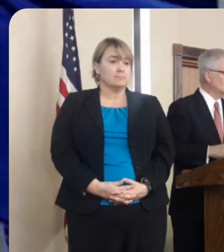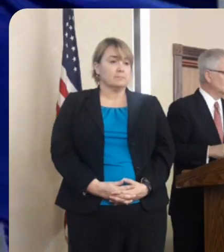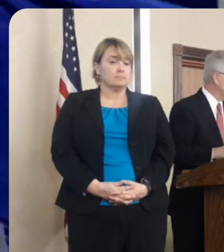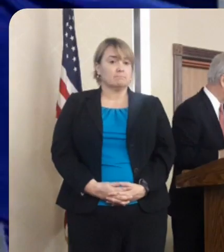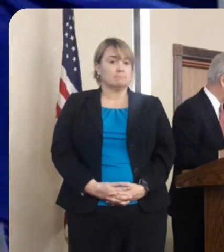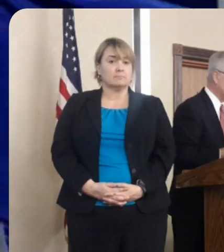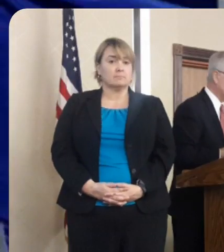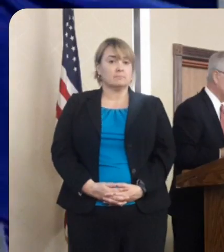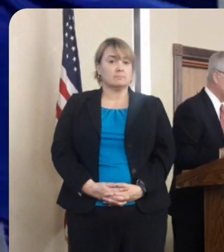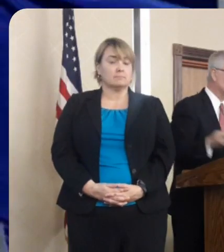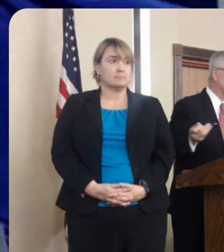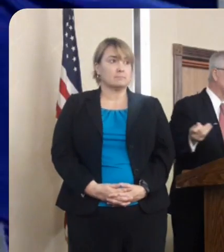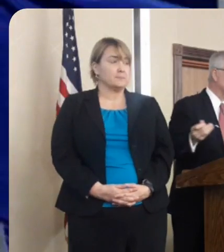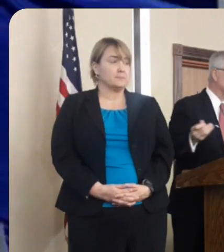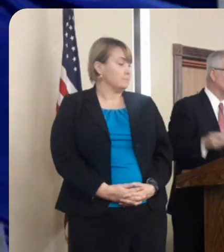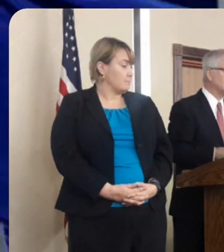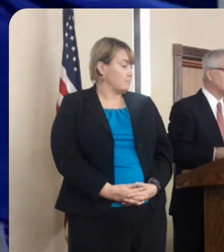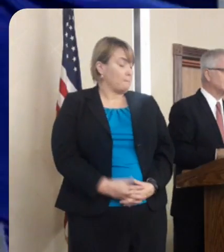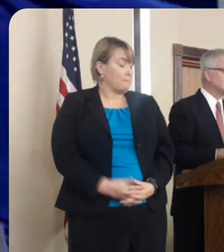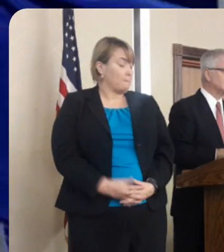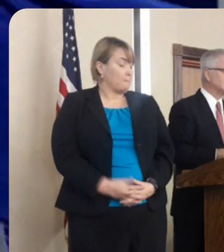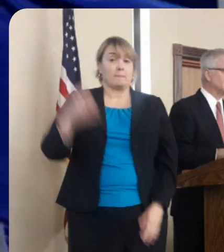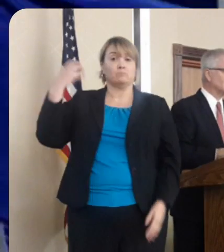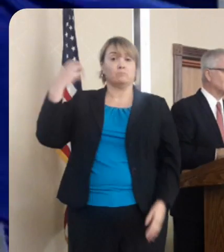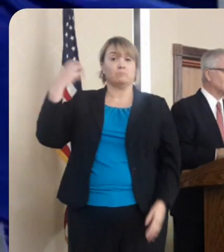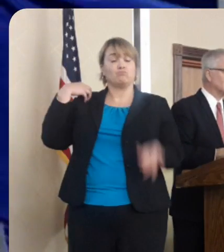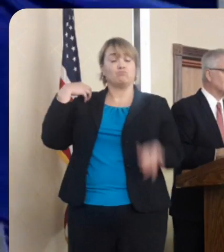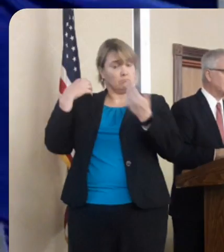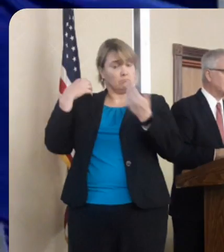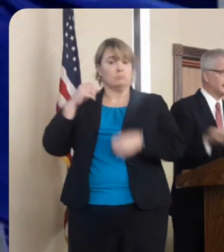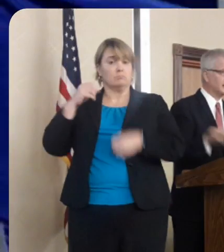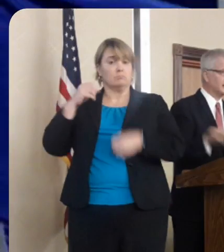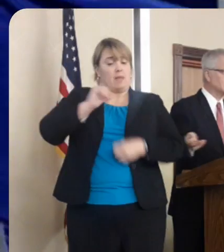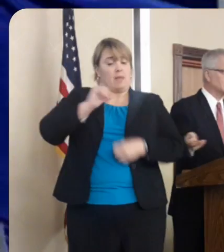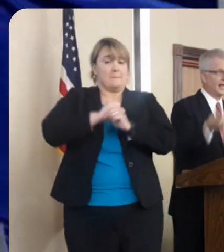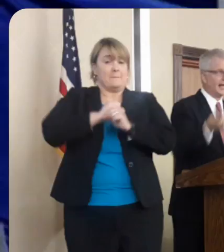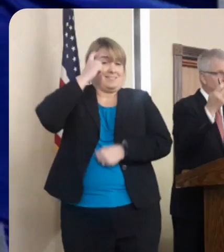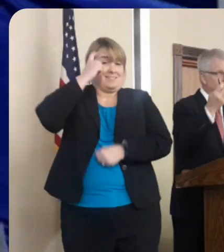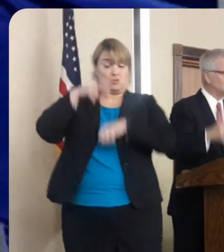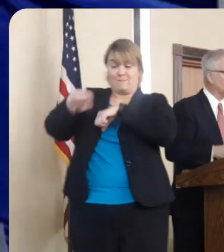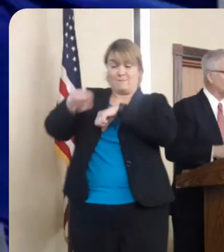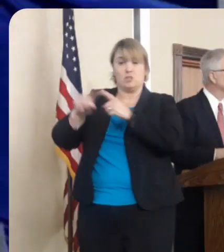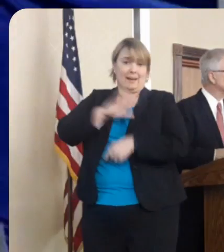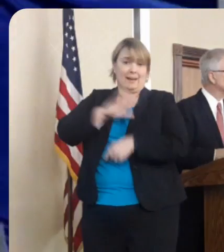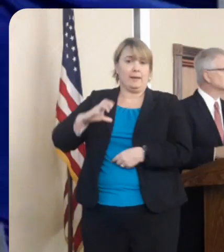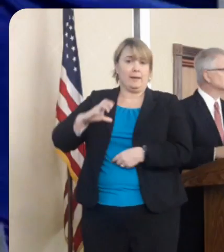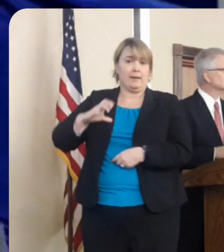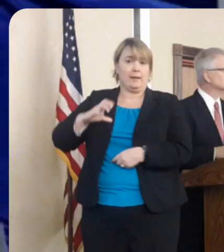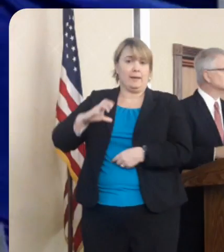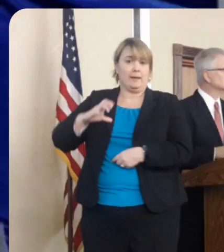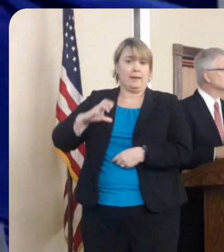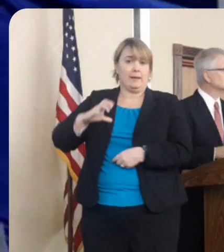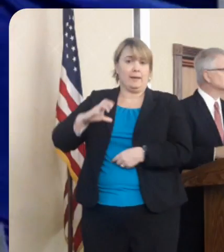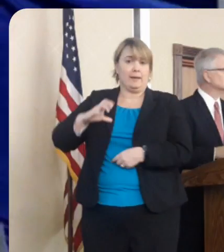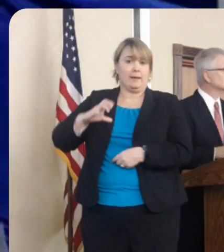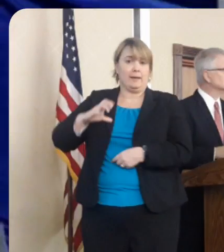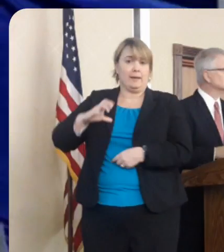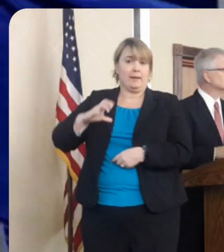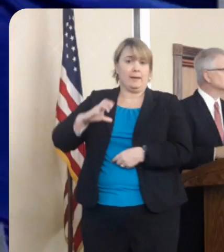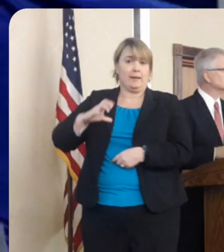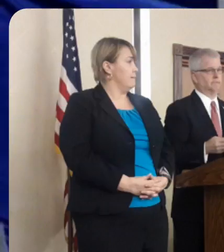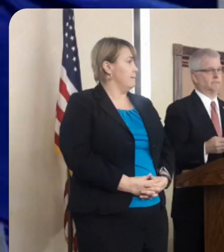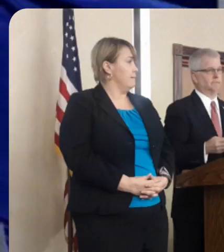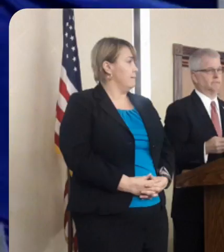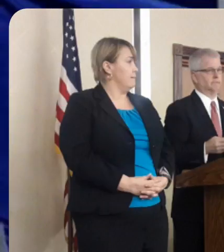It would strike me as something that makes sense to refer to a committee. Committees are Which committee would be that responsible for that? I would think that'd be